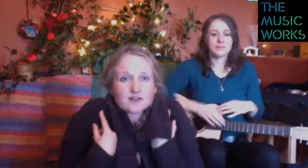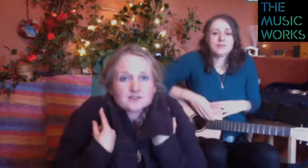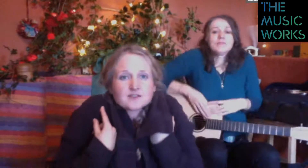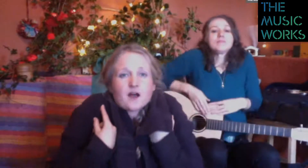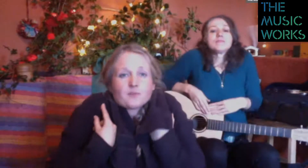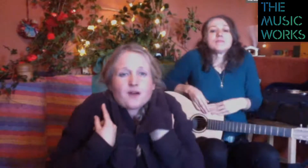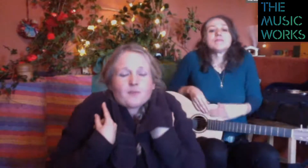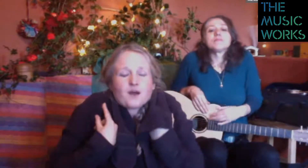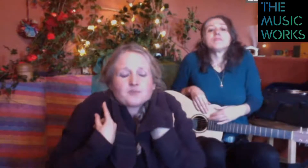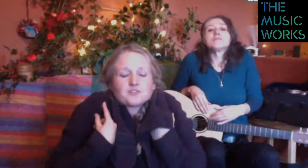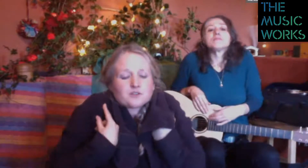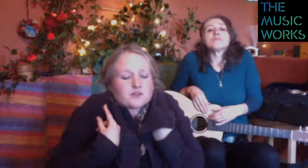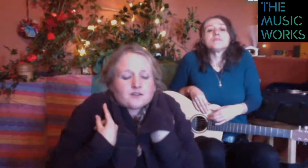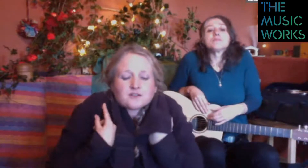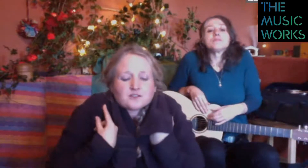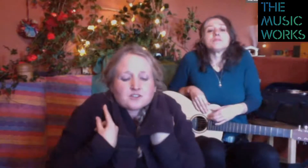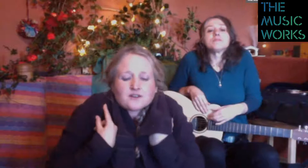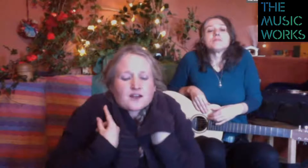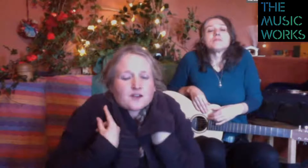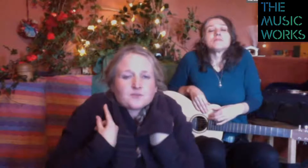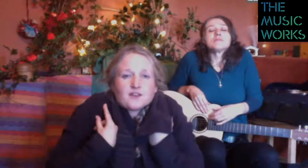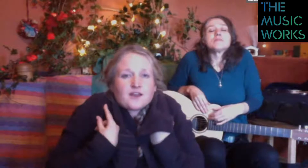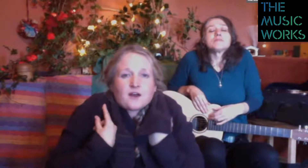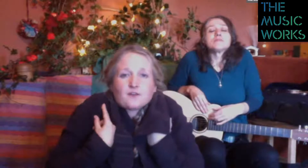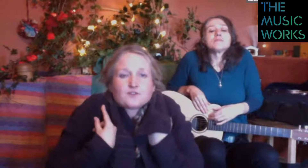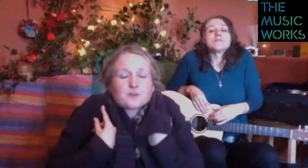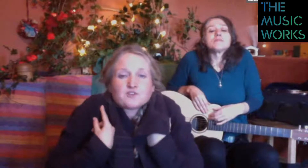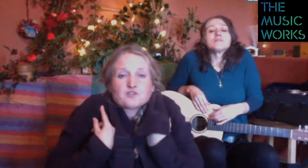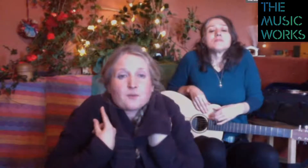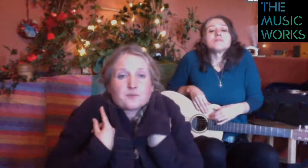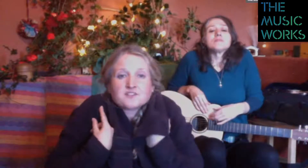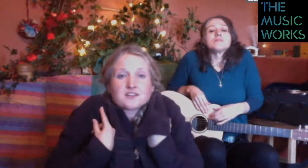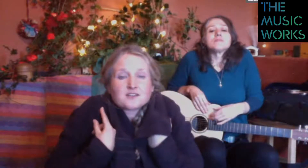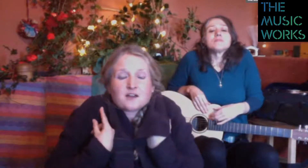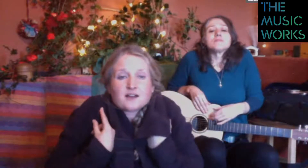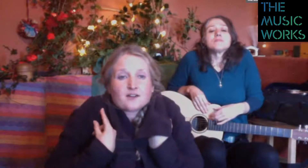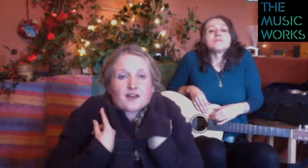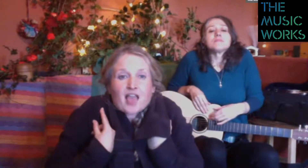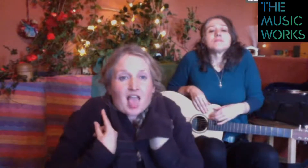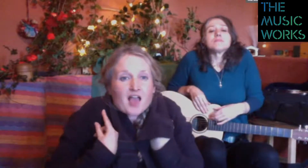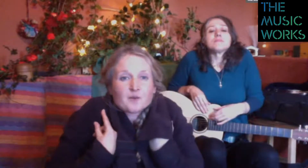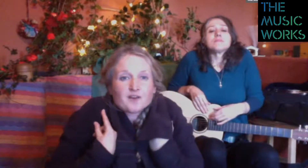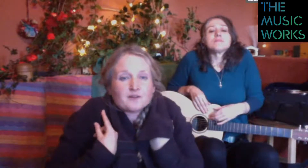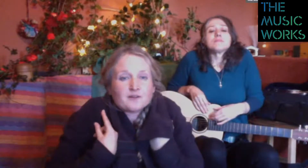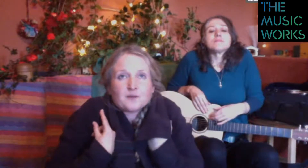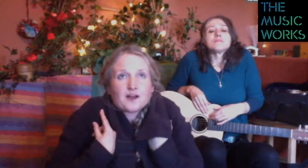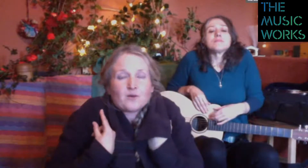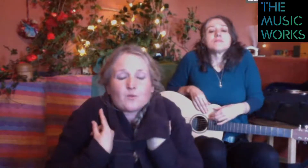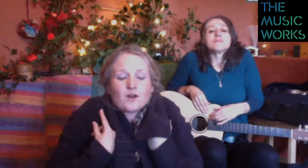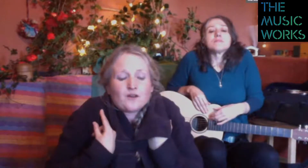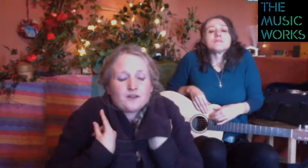as up as you can go. Touch your earlobes. And after three, we drop them and stick your tongue out going, we know it really well. One,